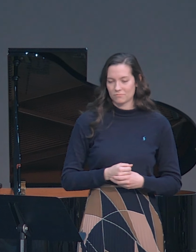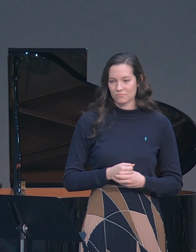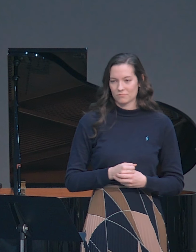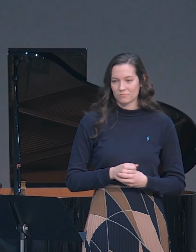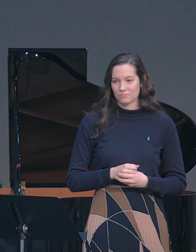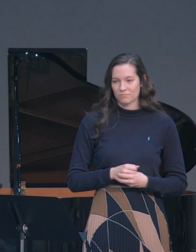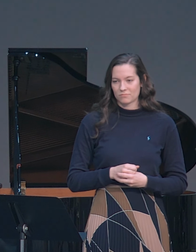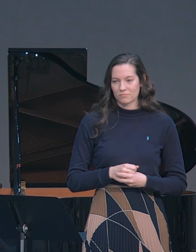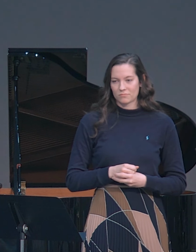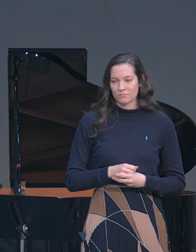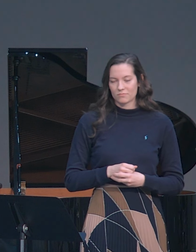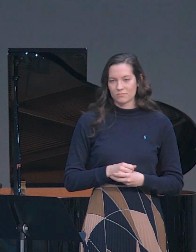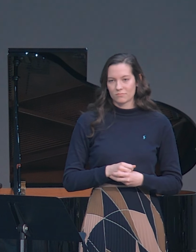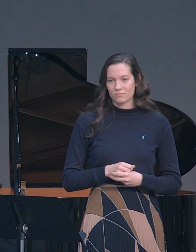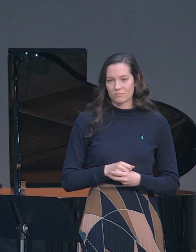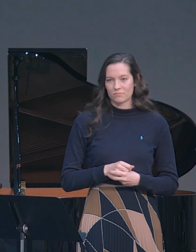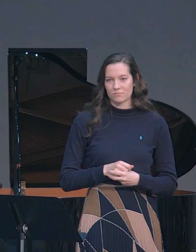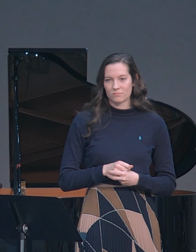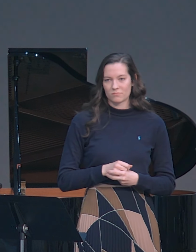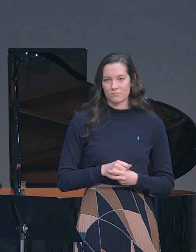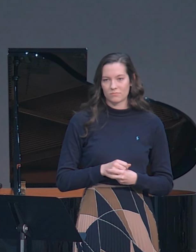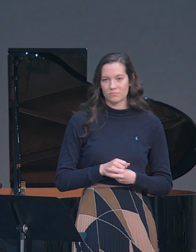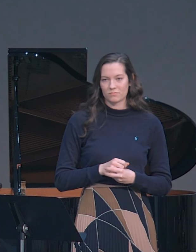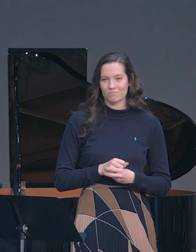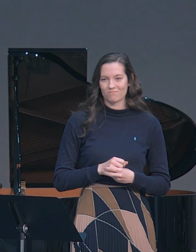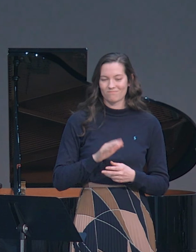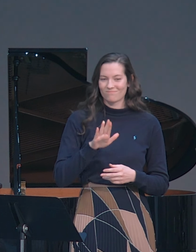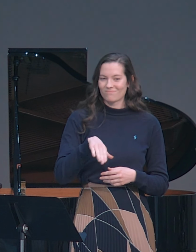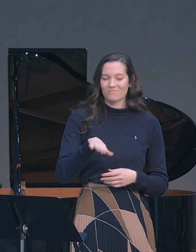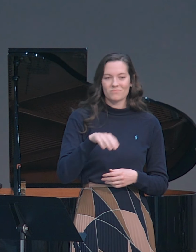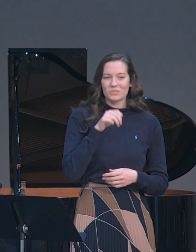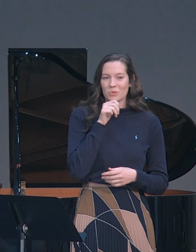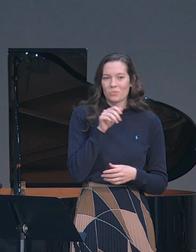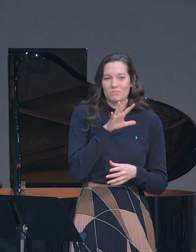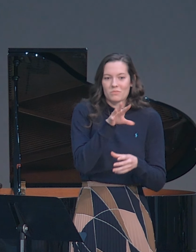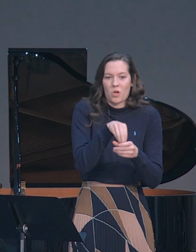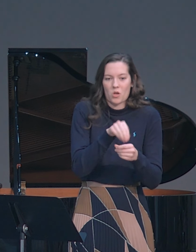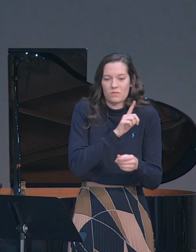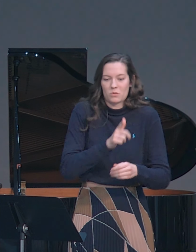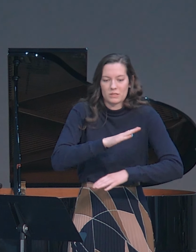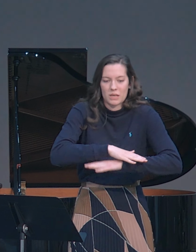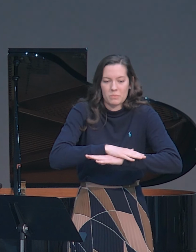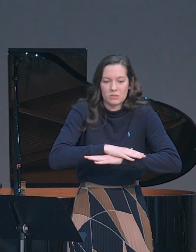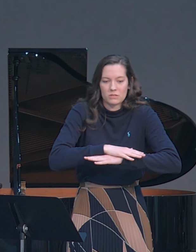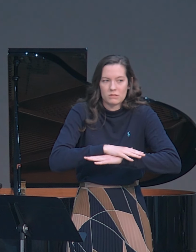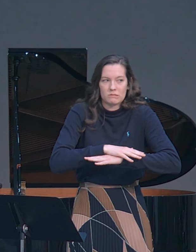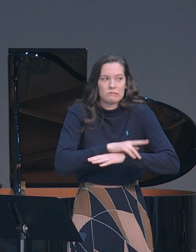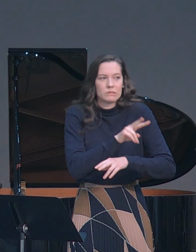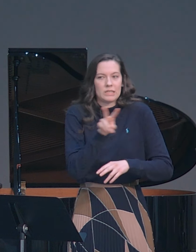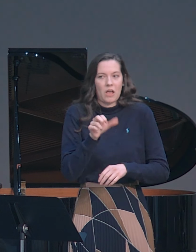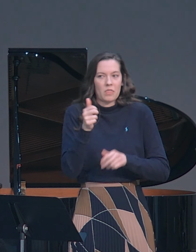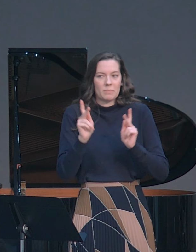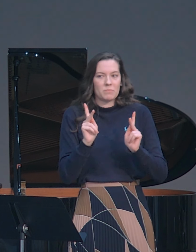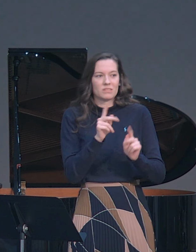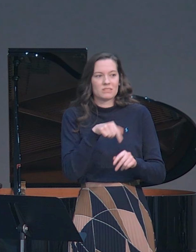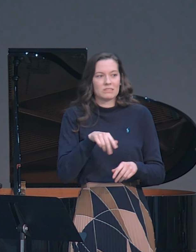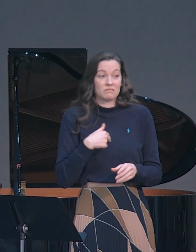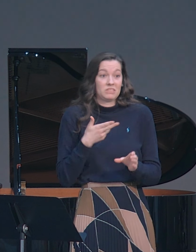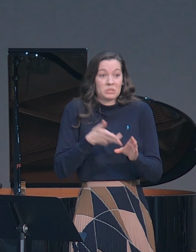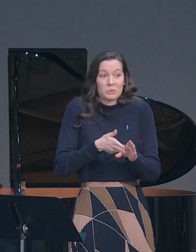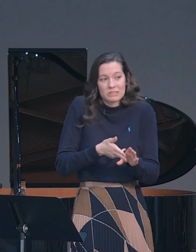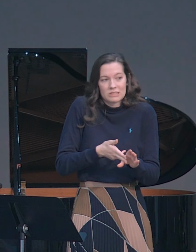Don't take the communion elements because everyone else is. Rather, reflect on where you are